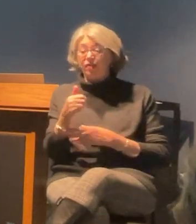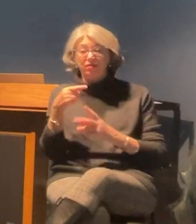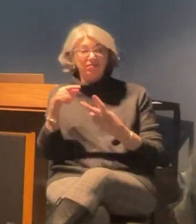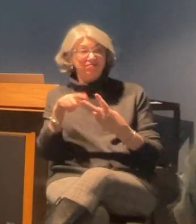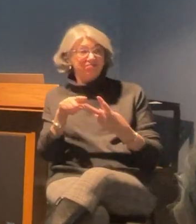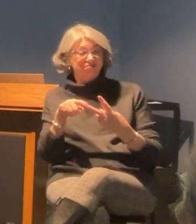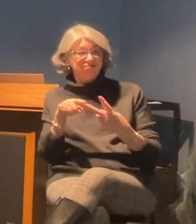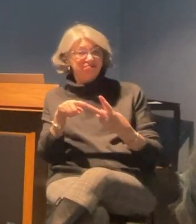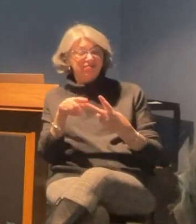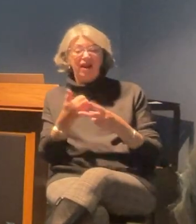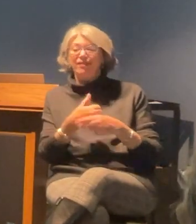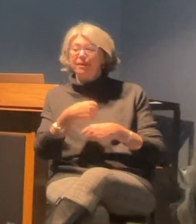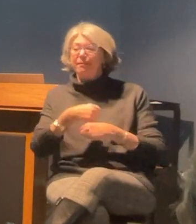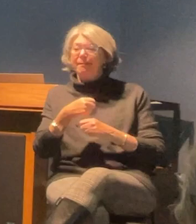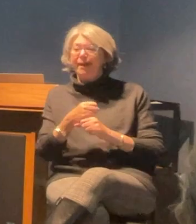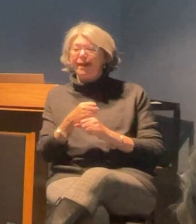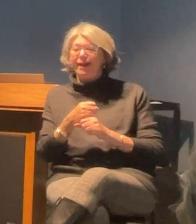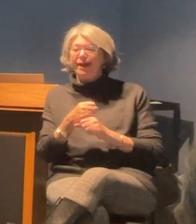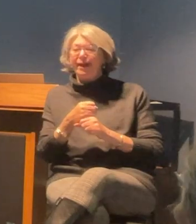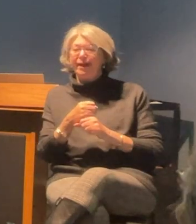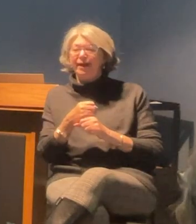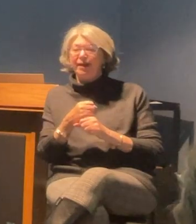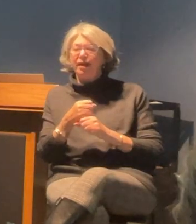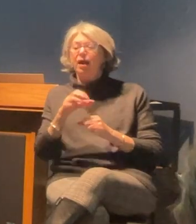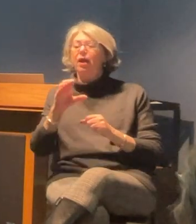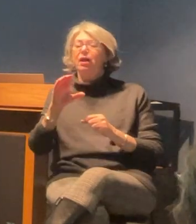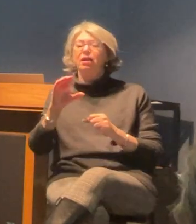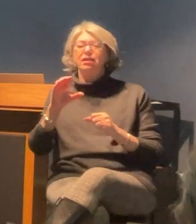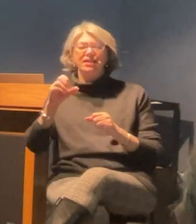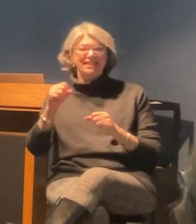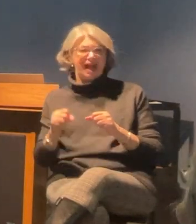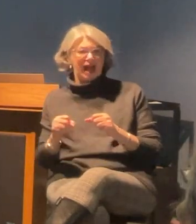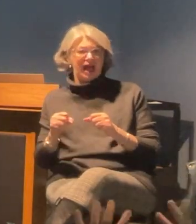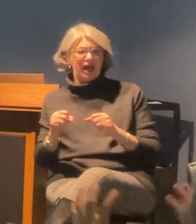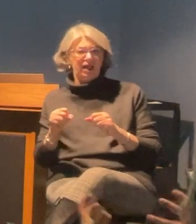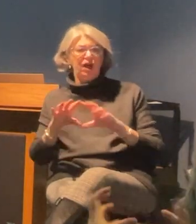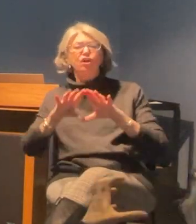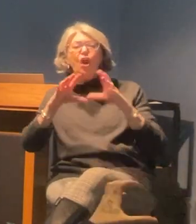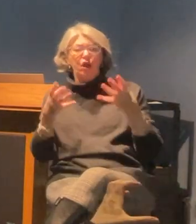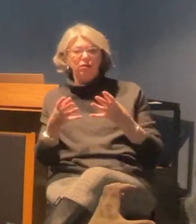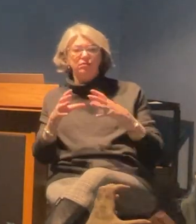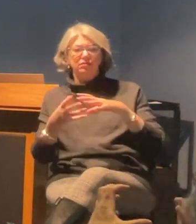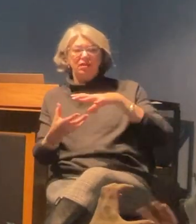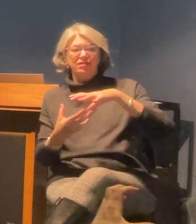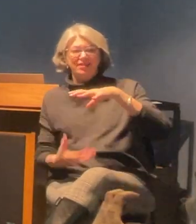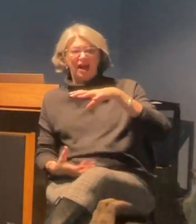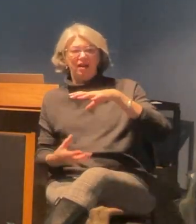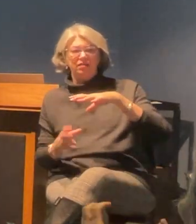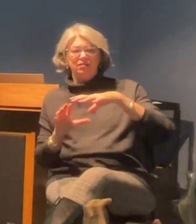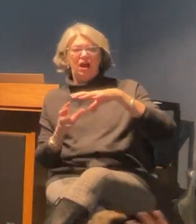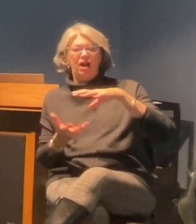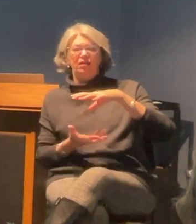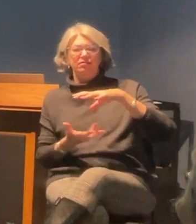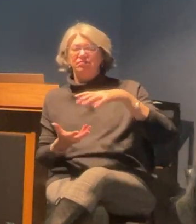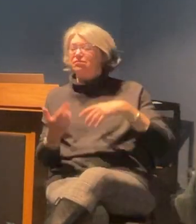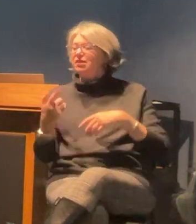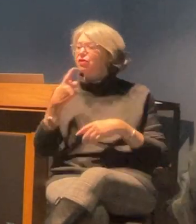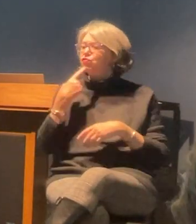that everything was made in the global south. And it just felt like there is like a red